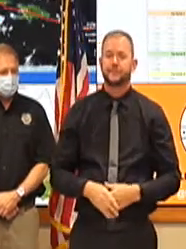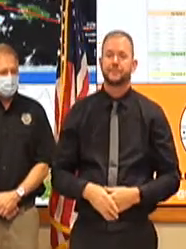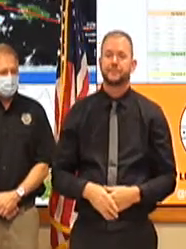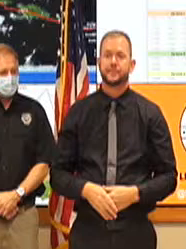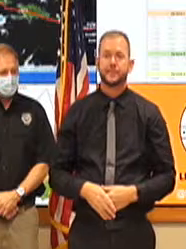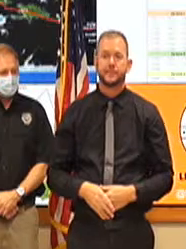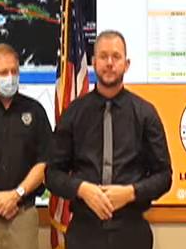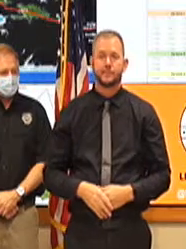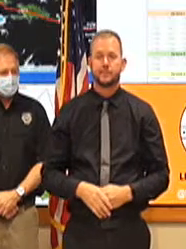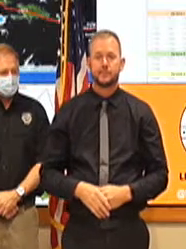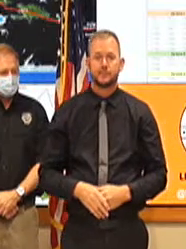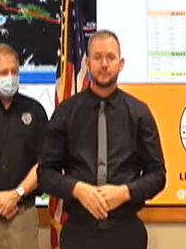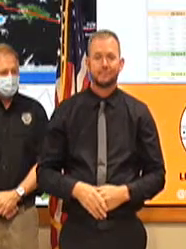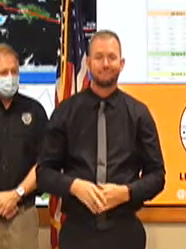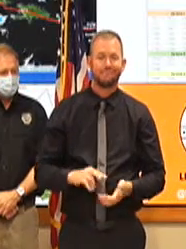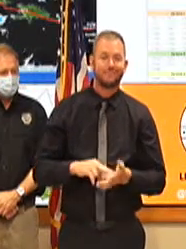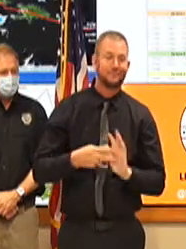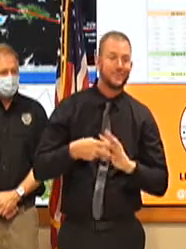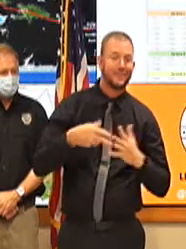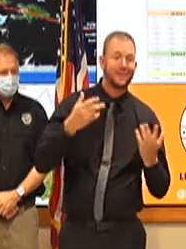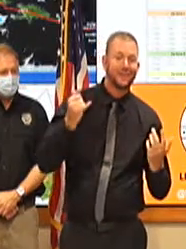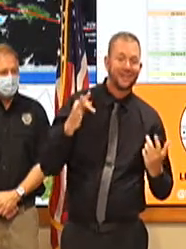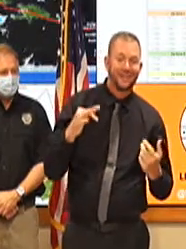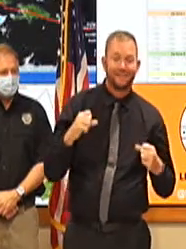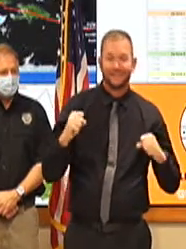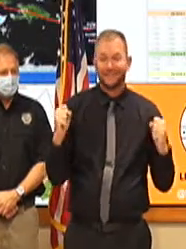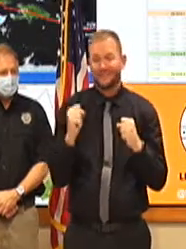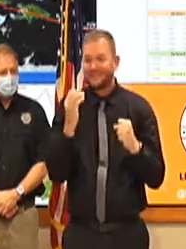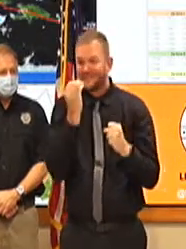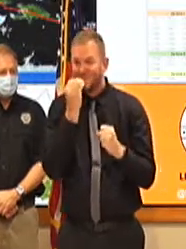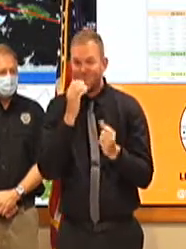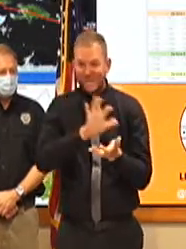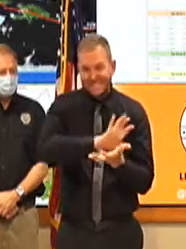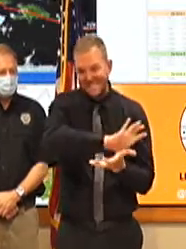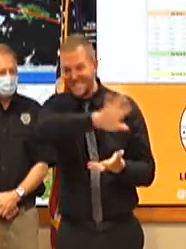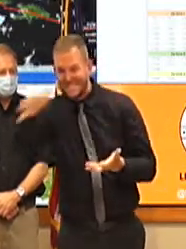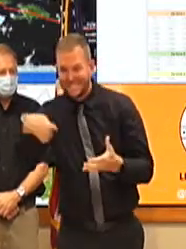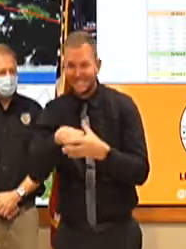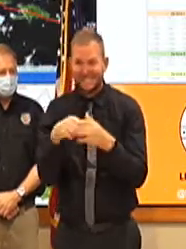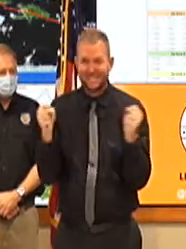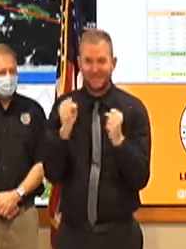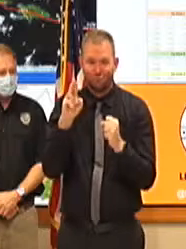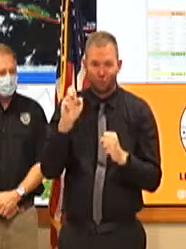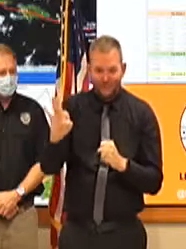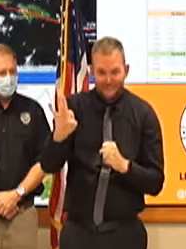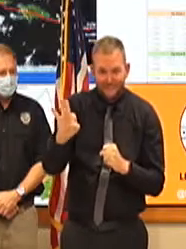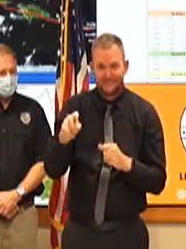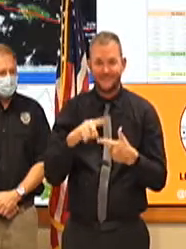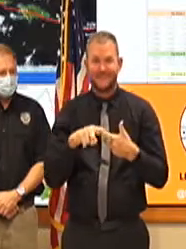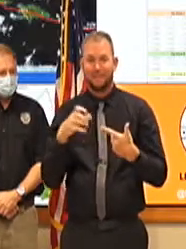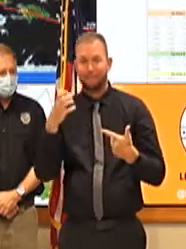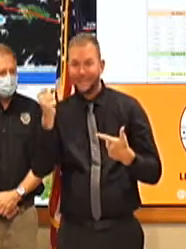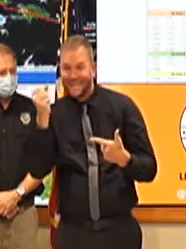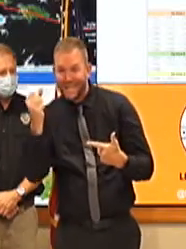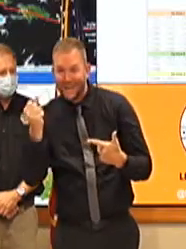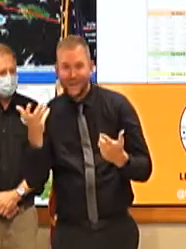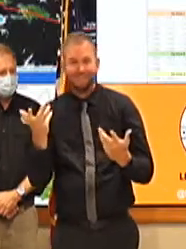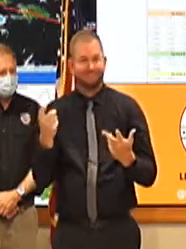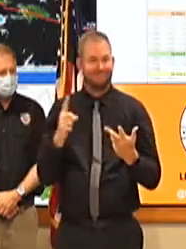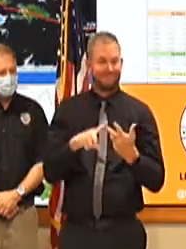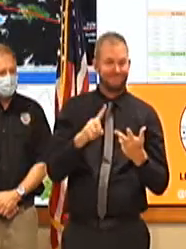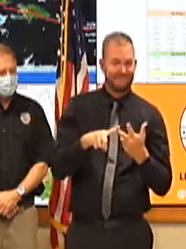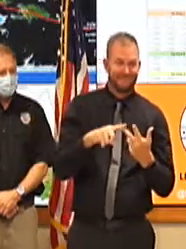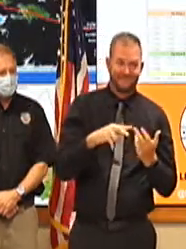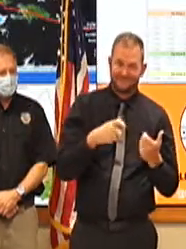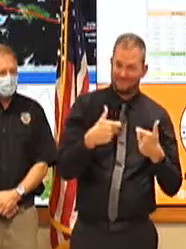a refrigerator full of meat, things like milk, please understand when there's no power, those things